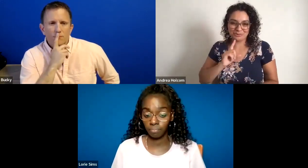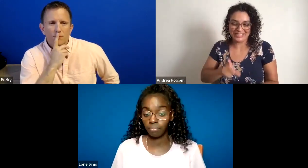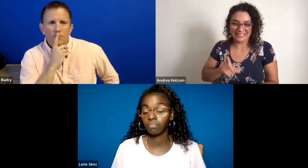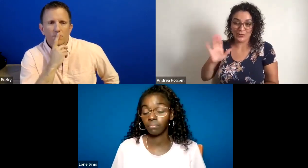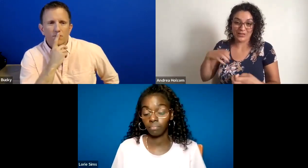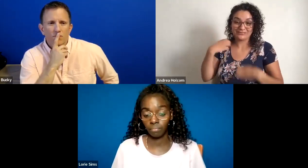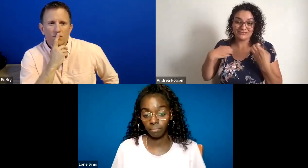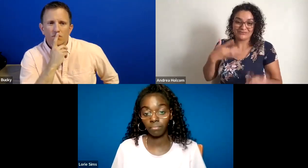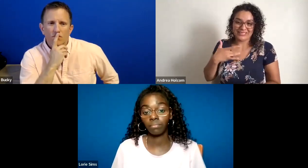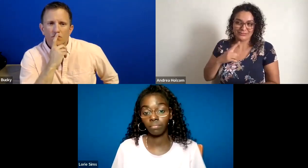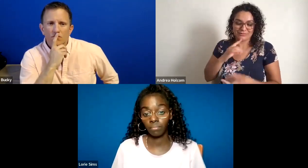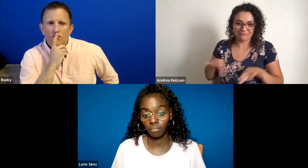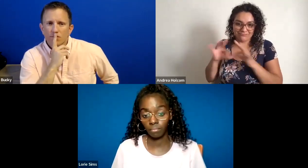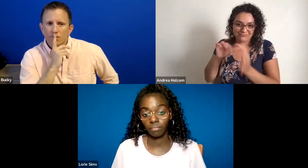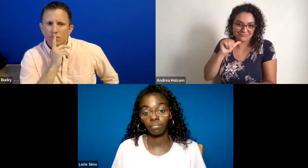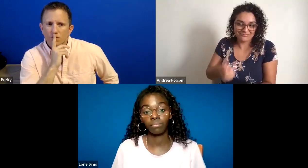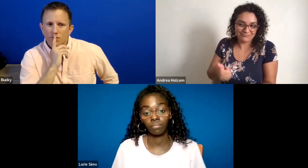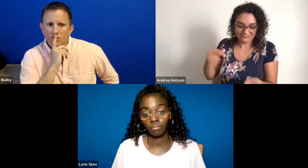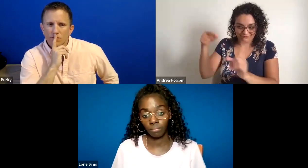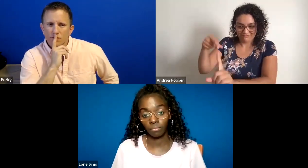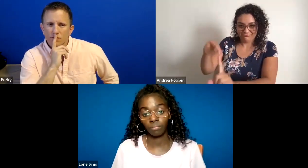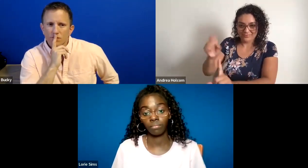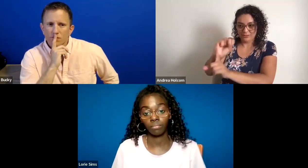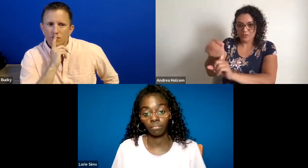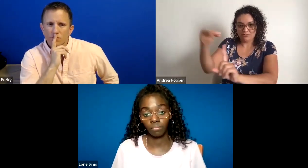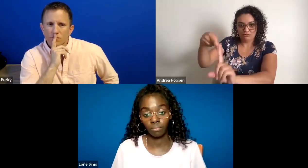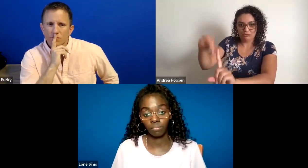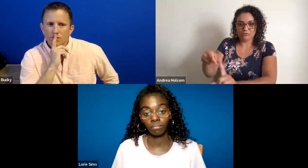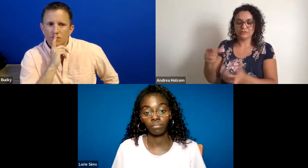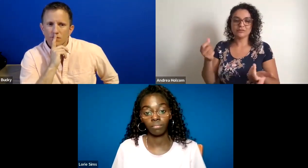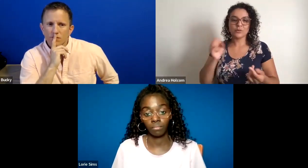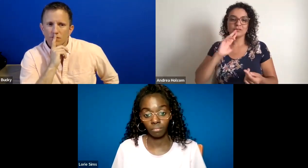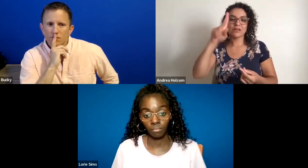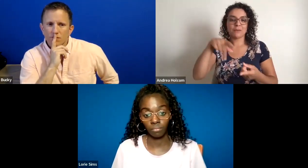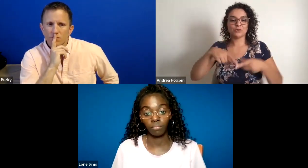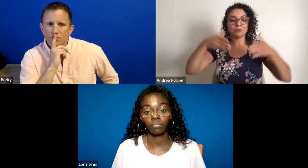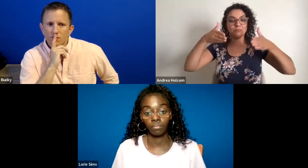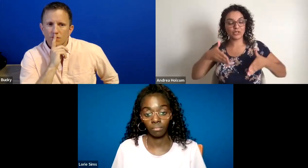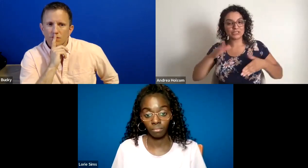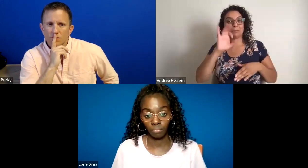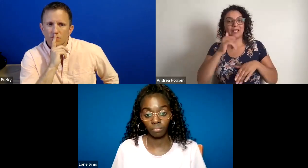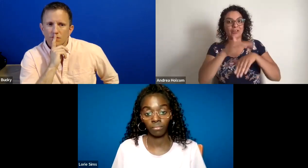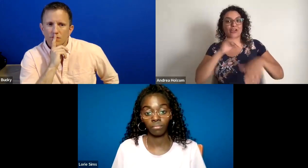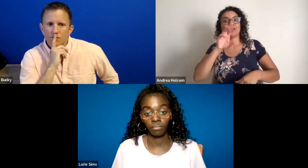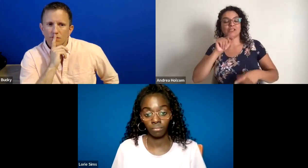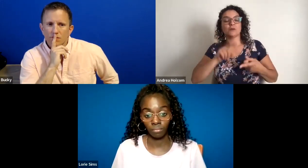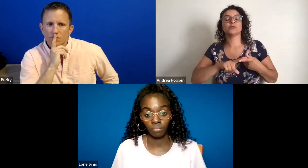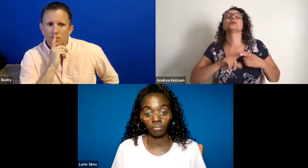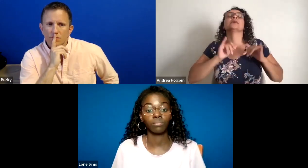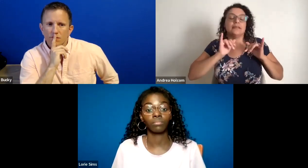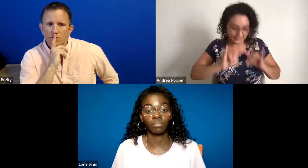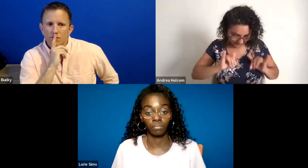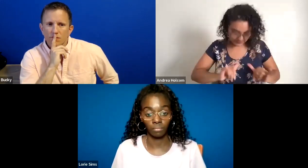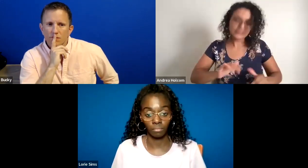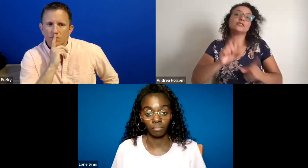talk to me like that. It can be a very sensitive topic, but really we're thinking of the situation. It's not about the person. So it's up to the